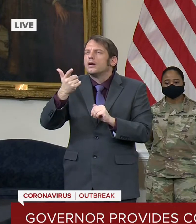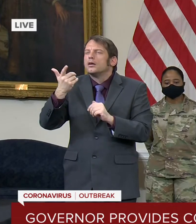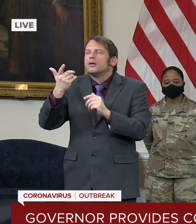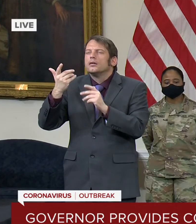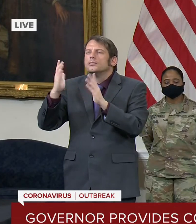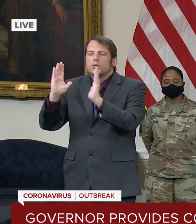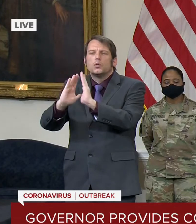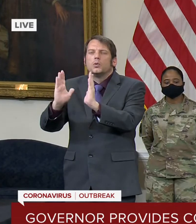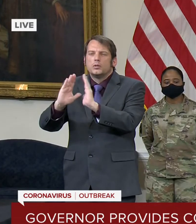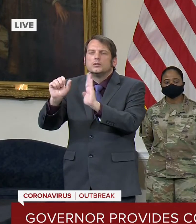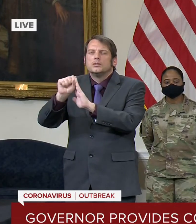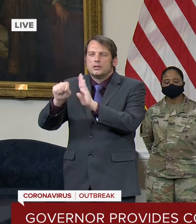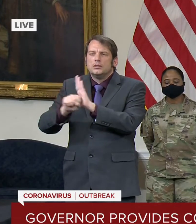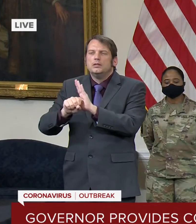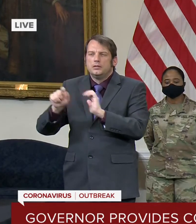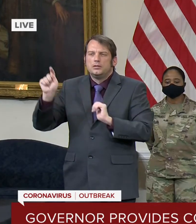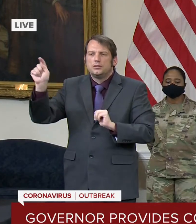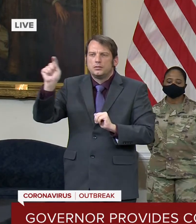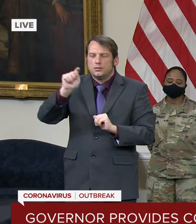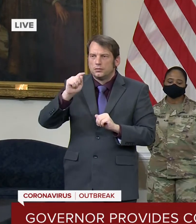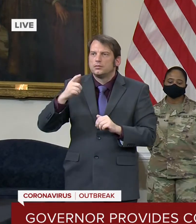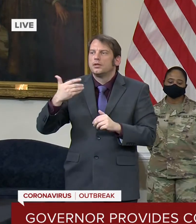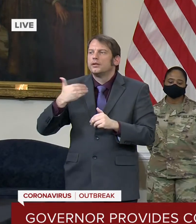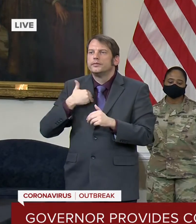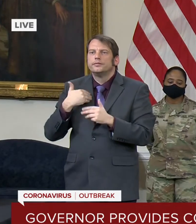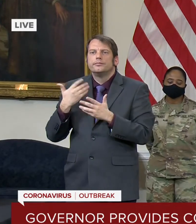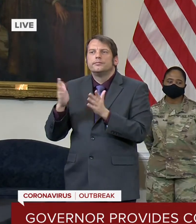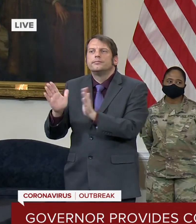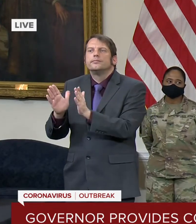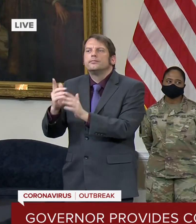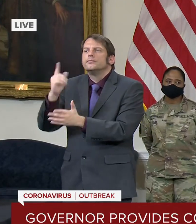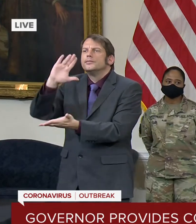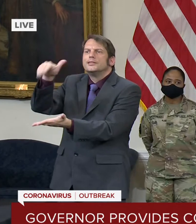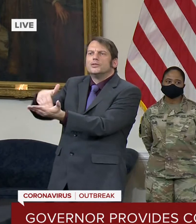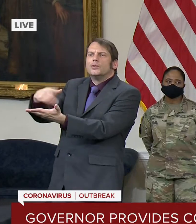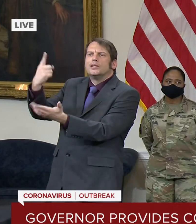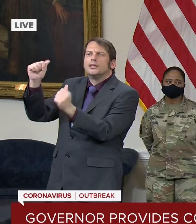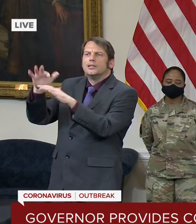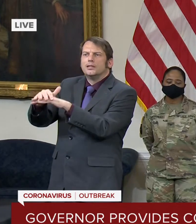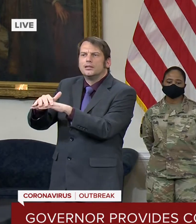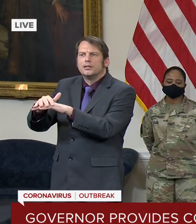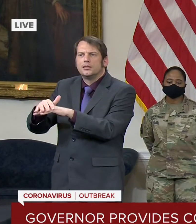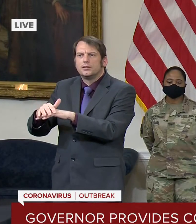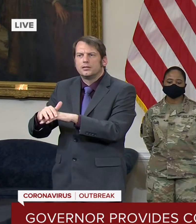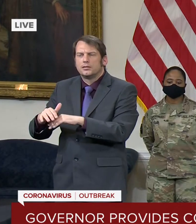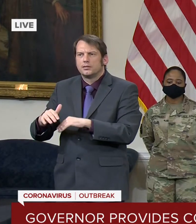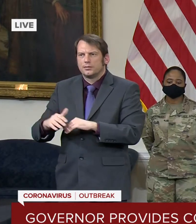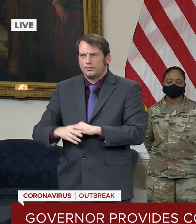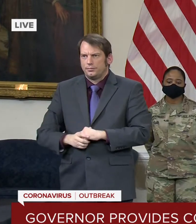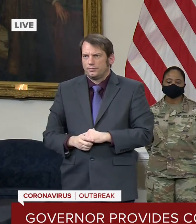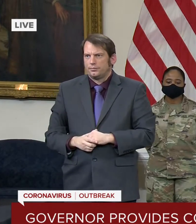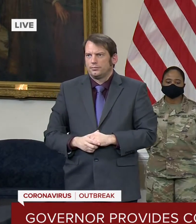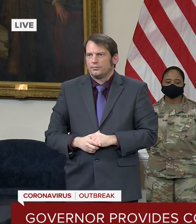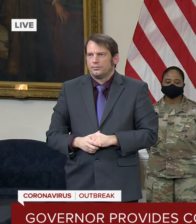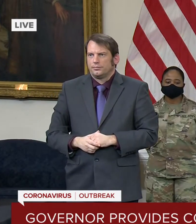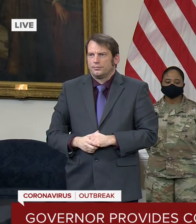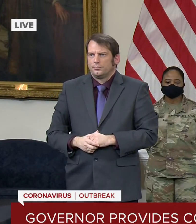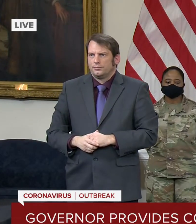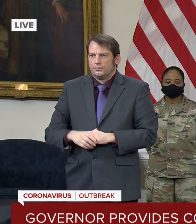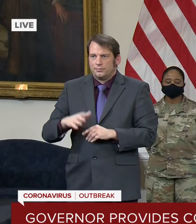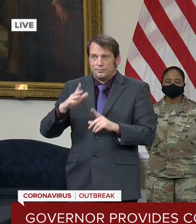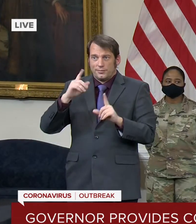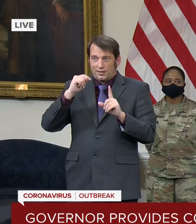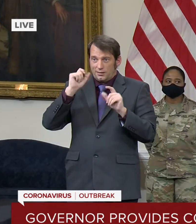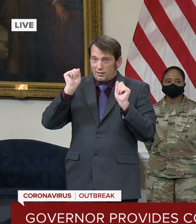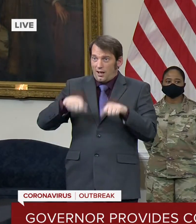no states have one central place. And the risk we run is one central point of failure where millions of people try to get on one website